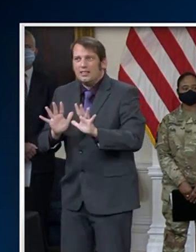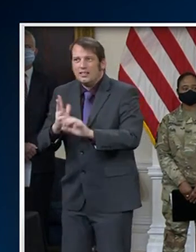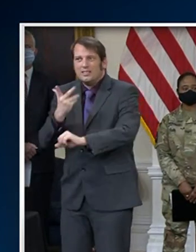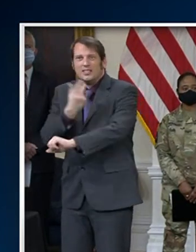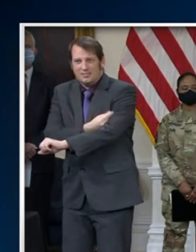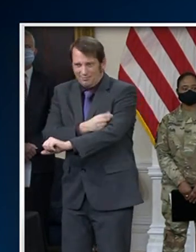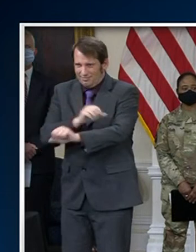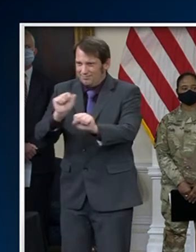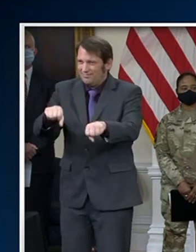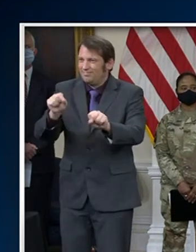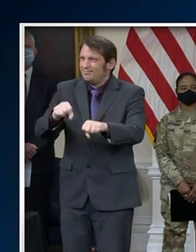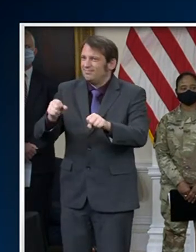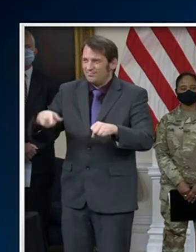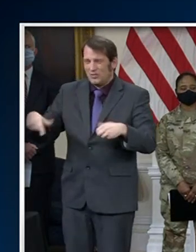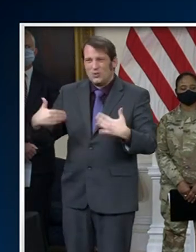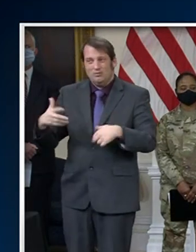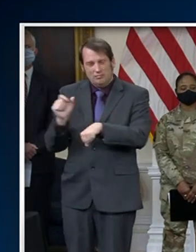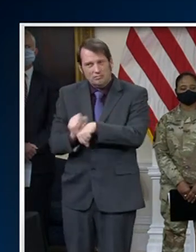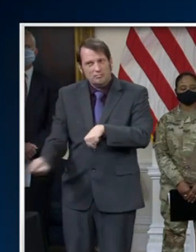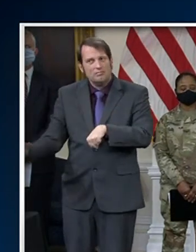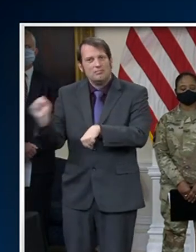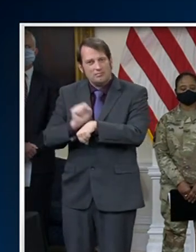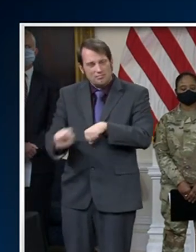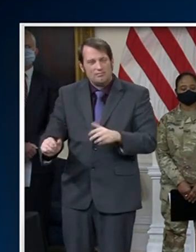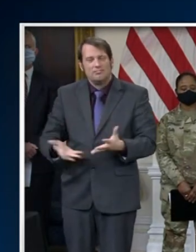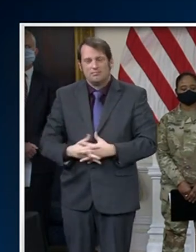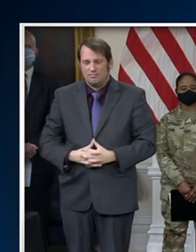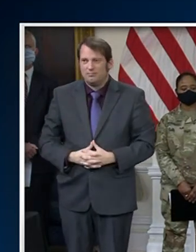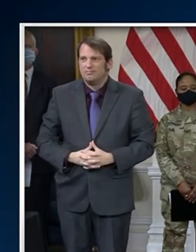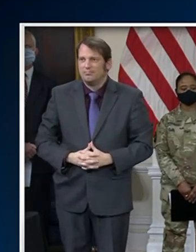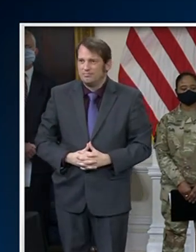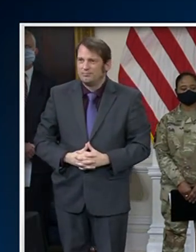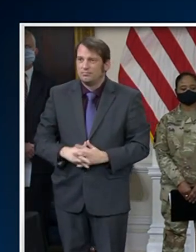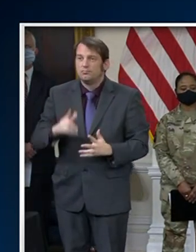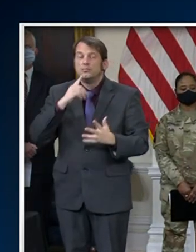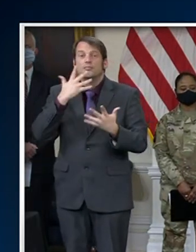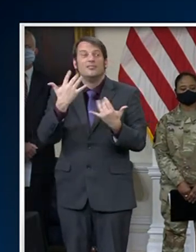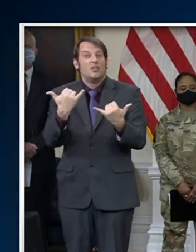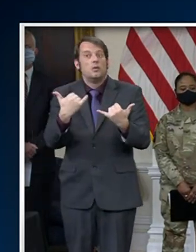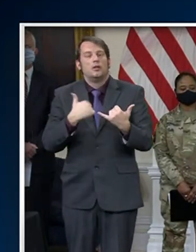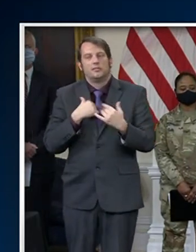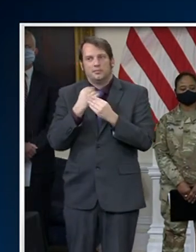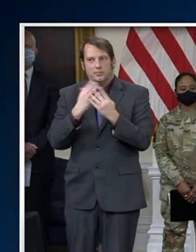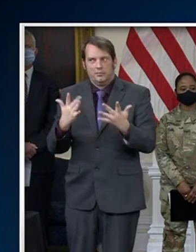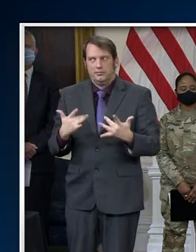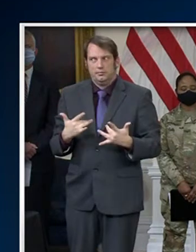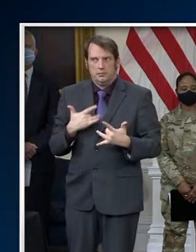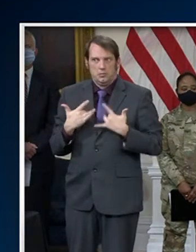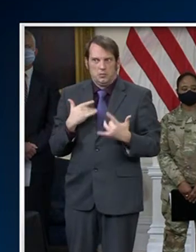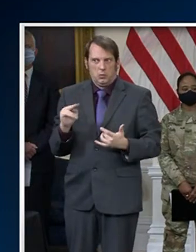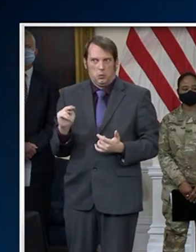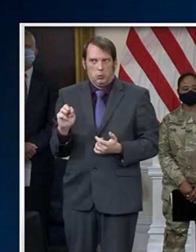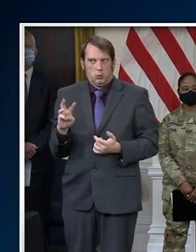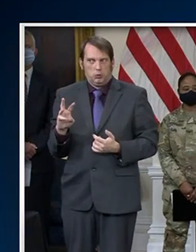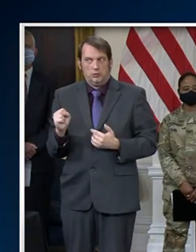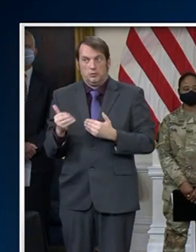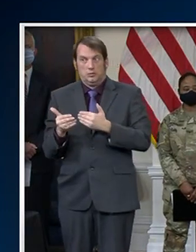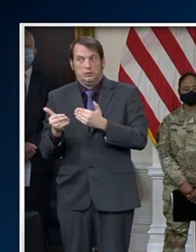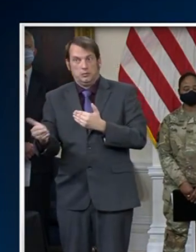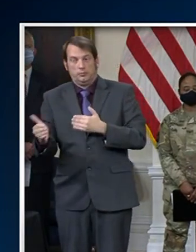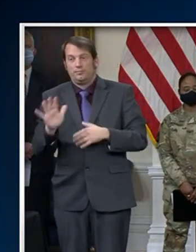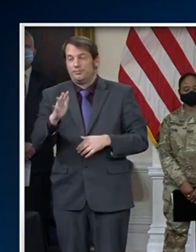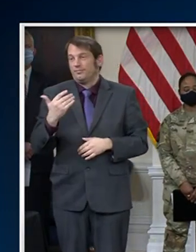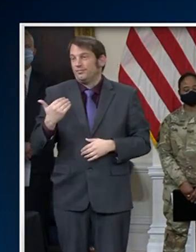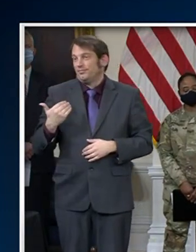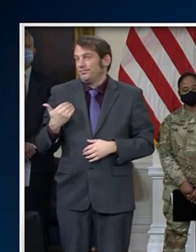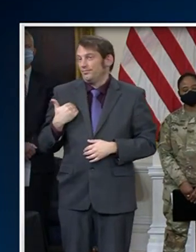more. On that front, there is some exciting news on the horizon. On Monday, I visited